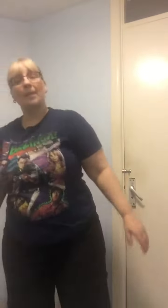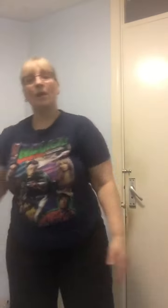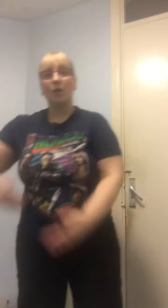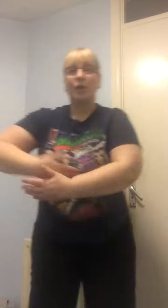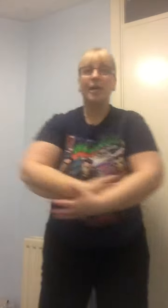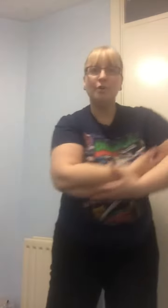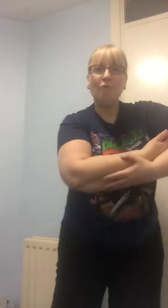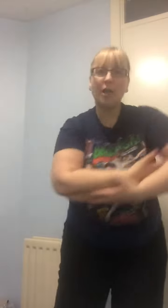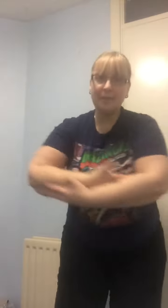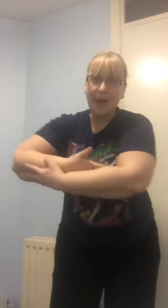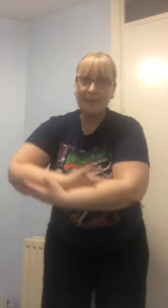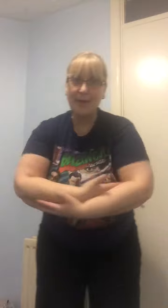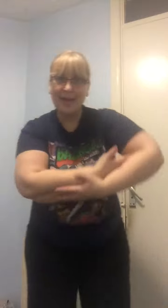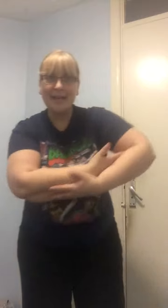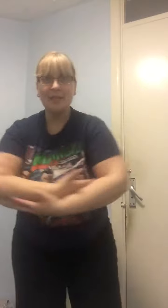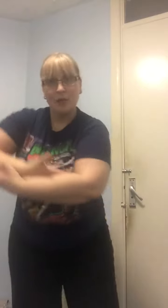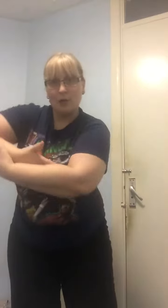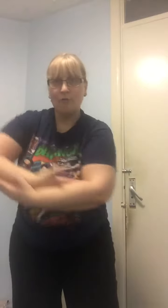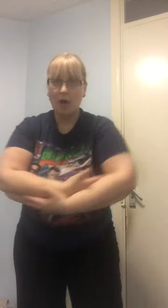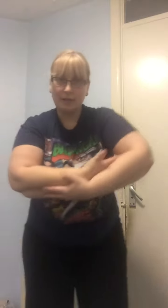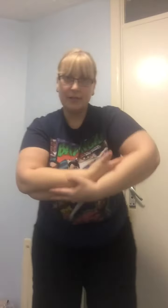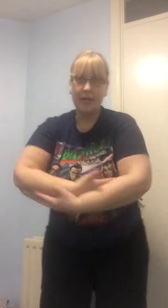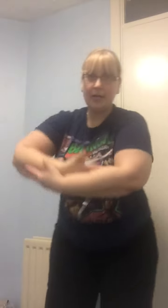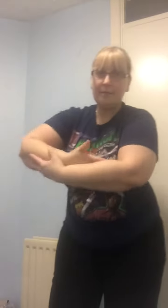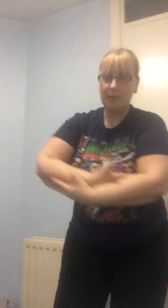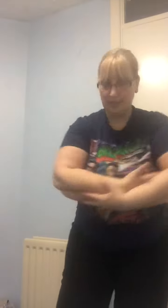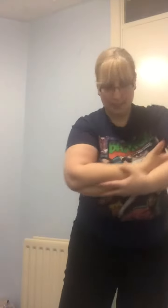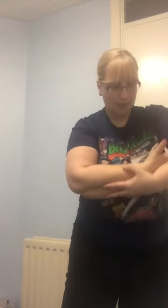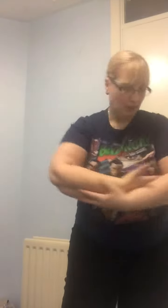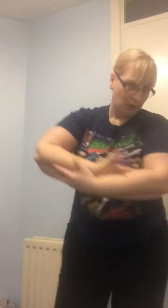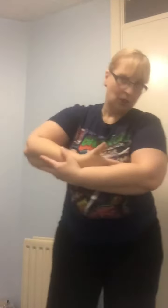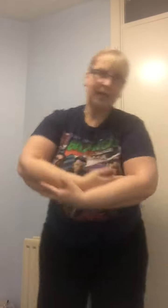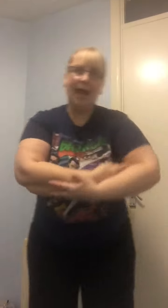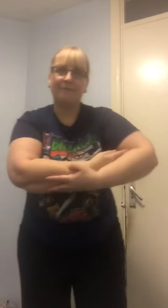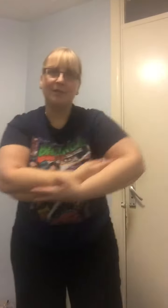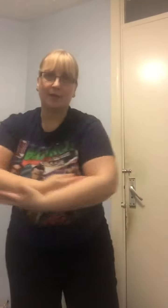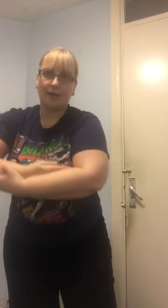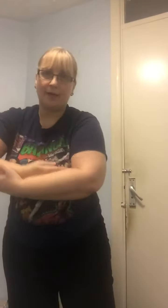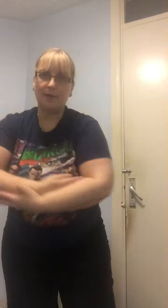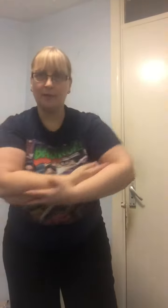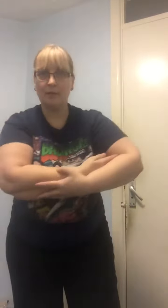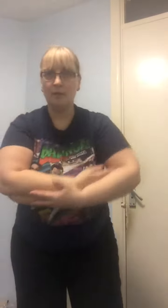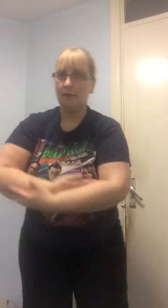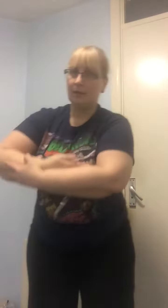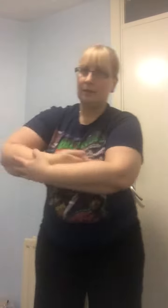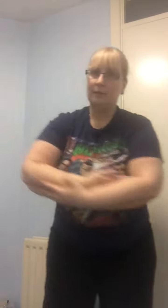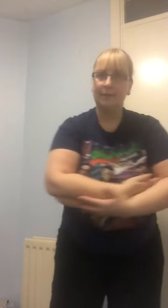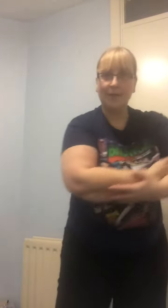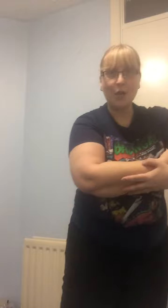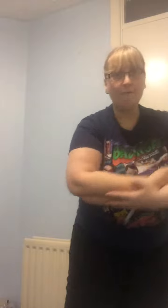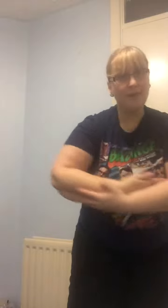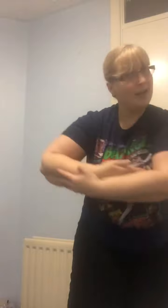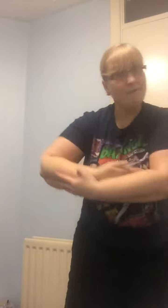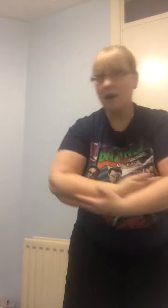Can you walk your baby? Look after them. Look after them. They're not doing really